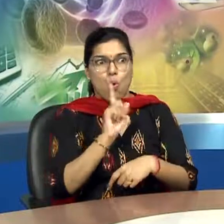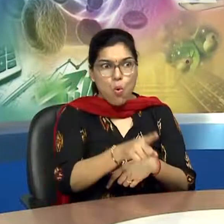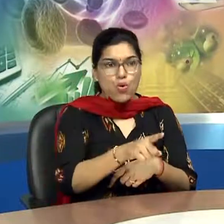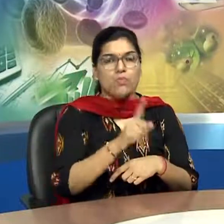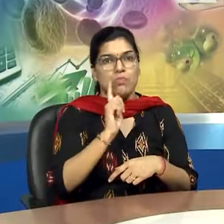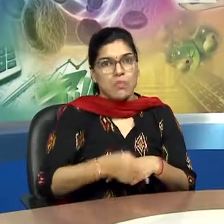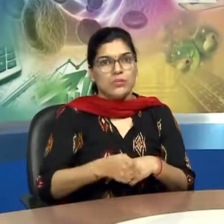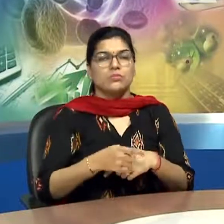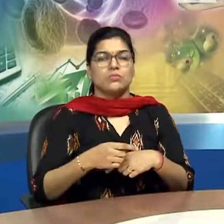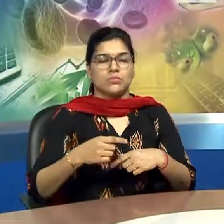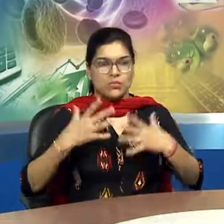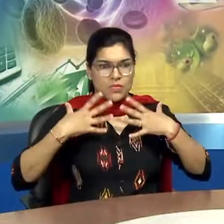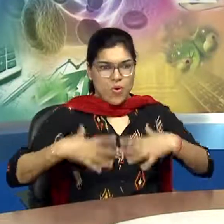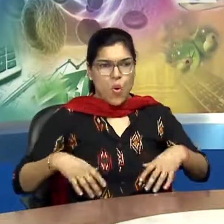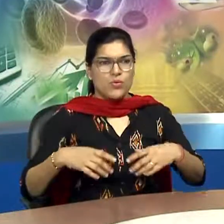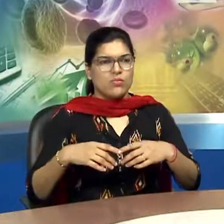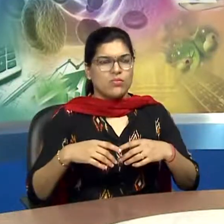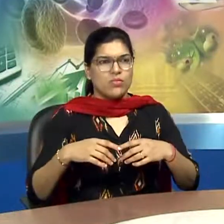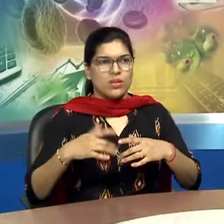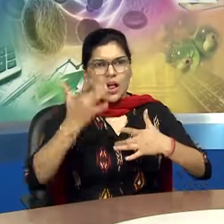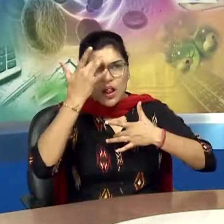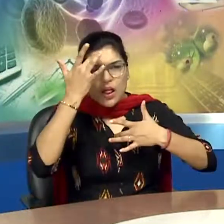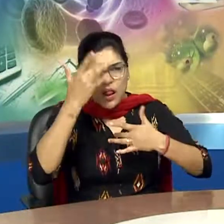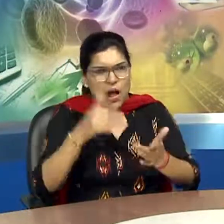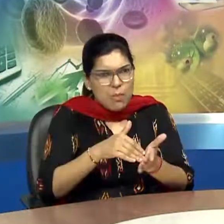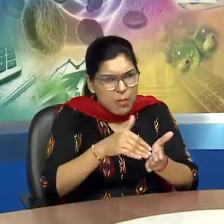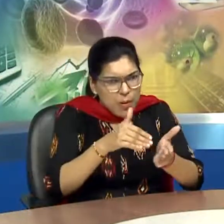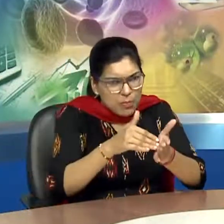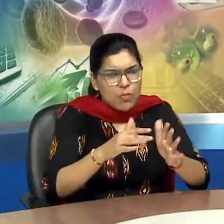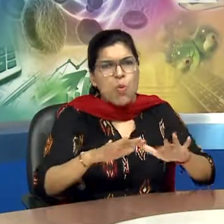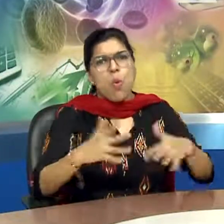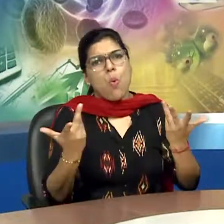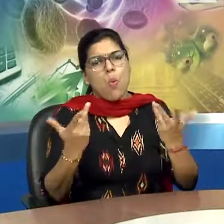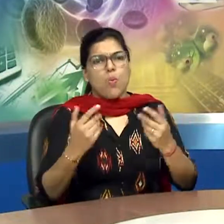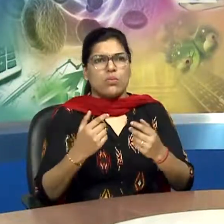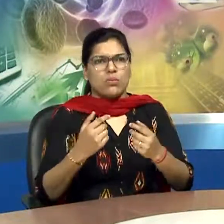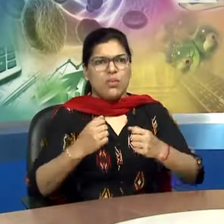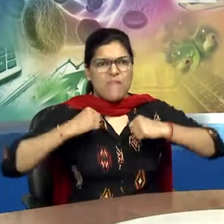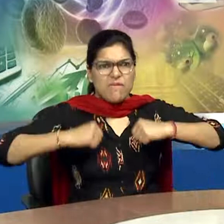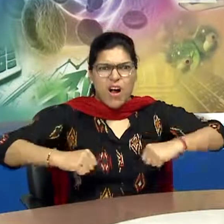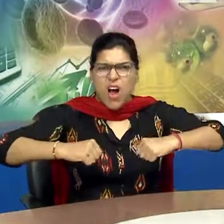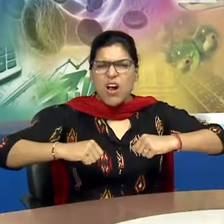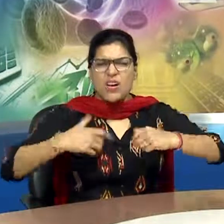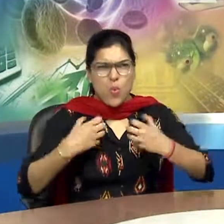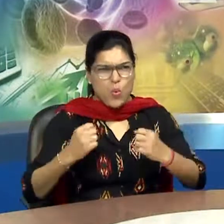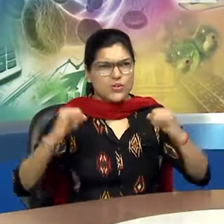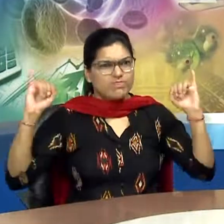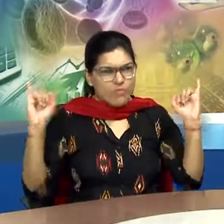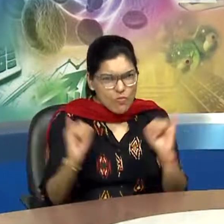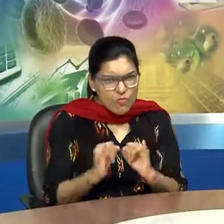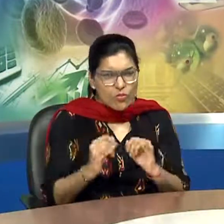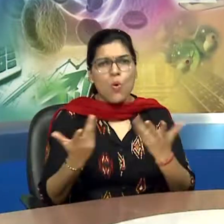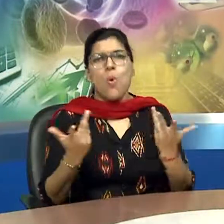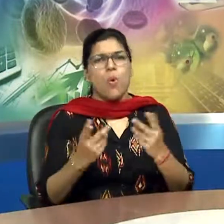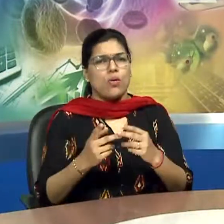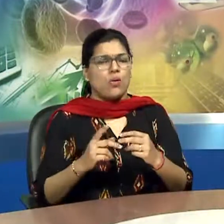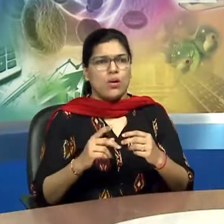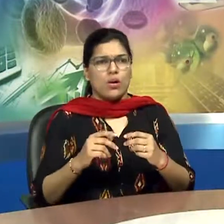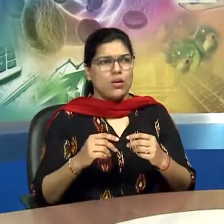Regimen, it means according to the schedule. When a person is doing all the